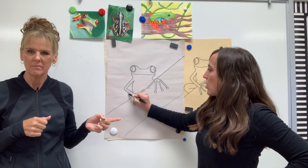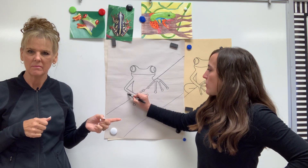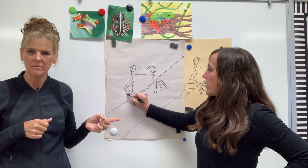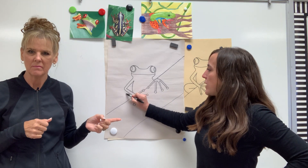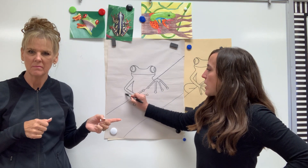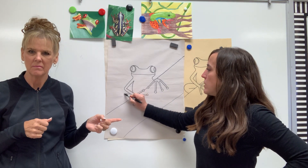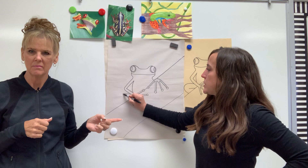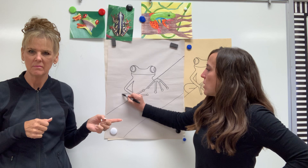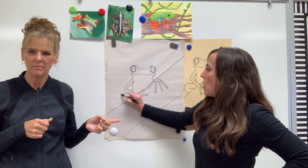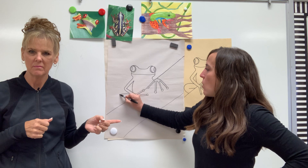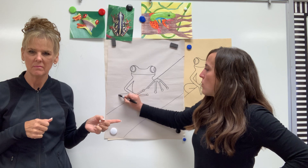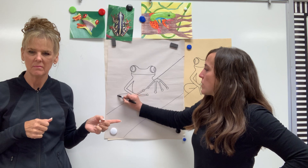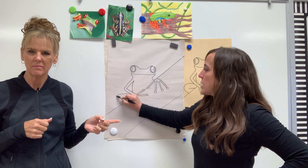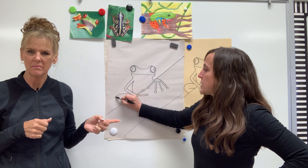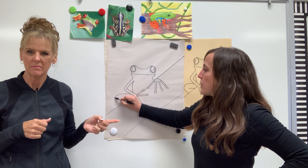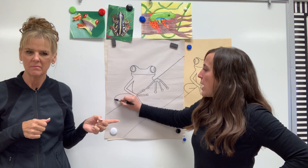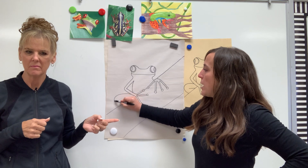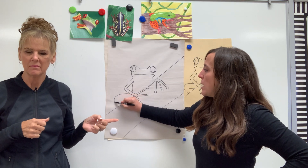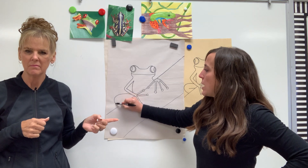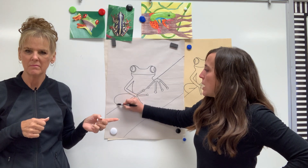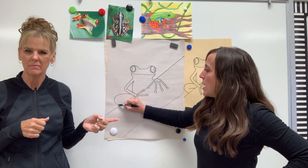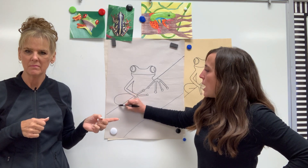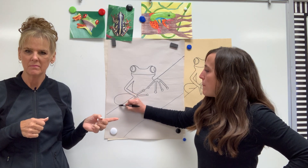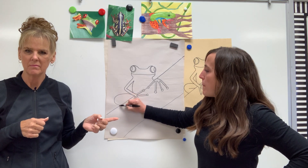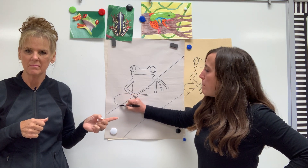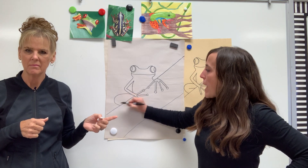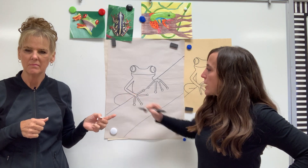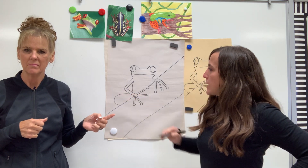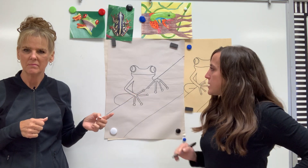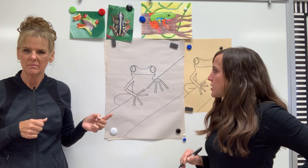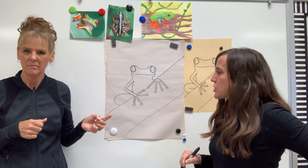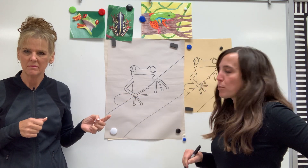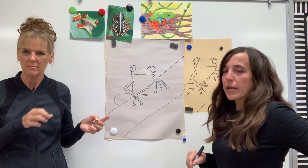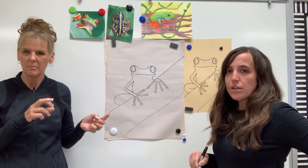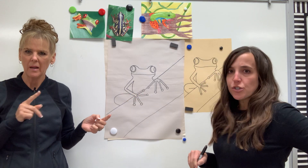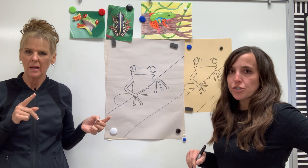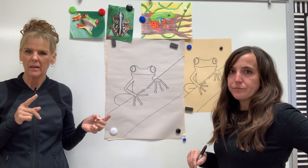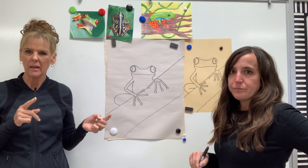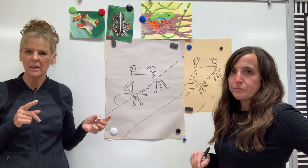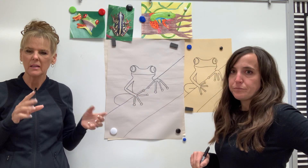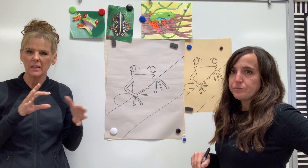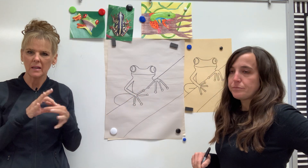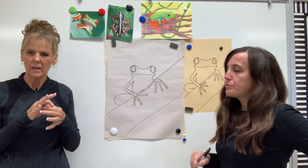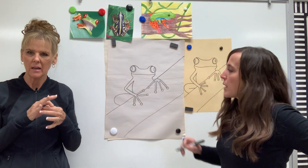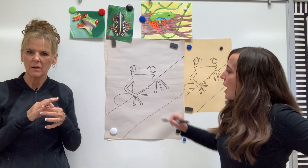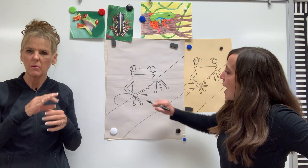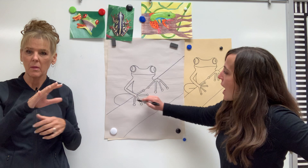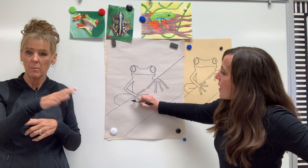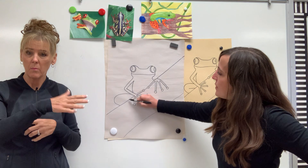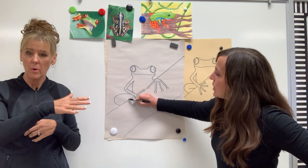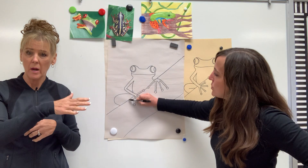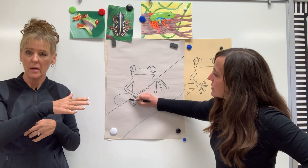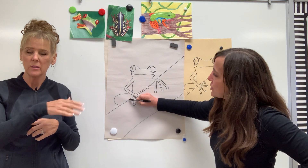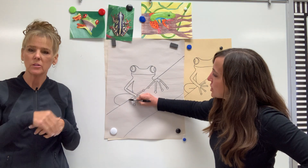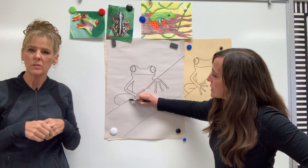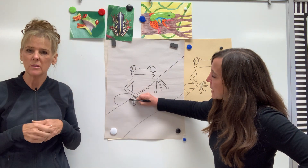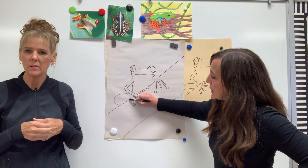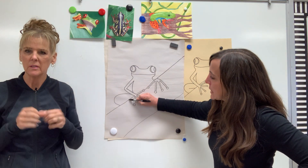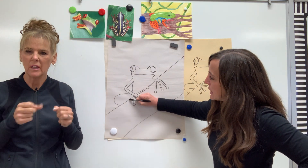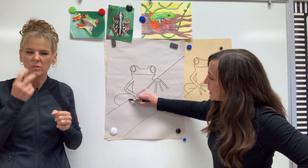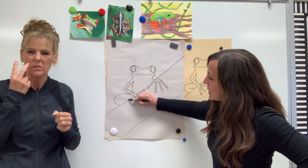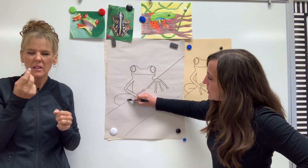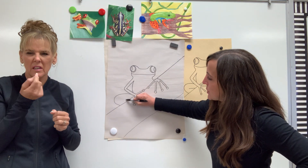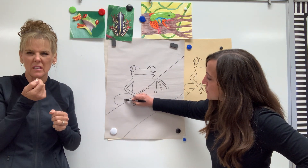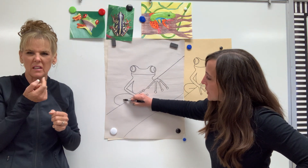make a curve line that comes over this way, back in and touch the branch. And then you see just